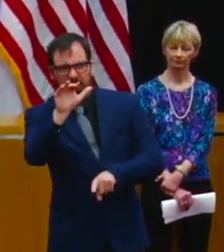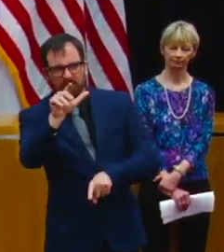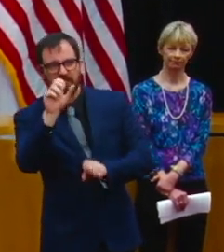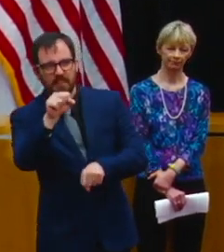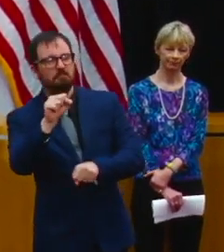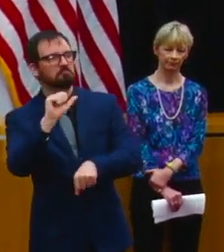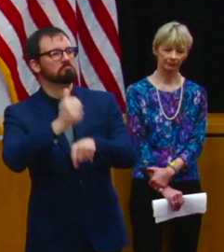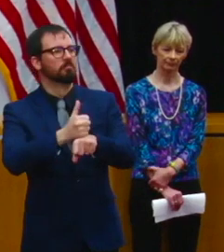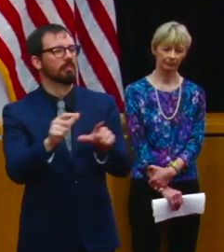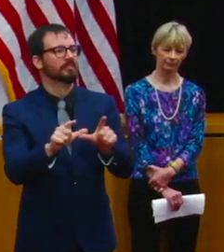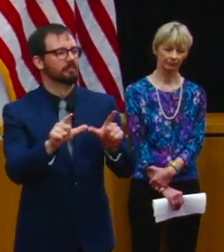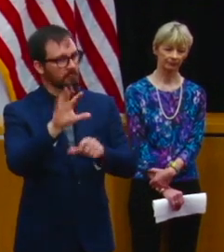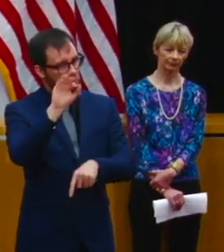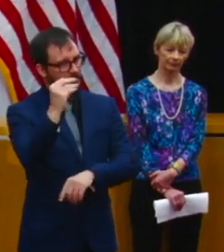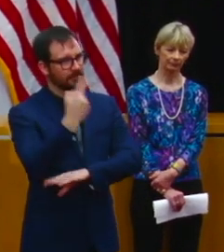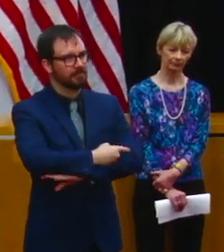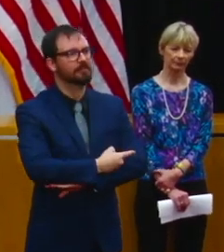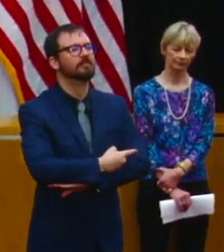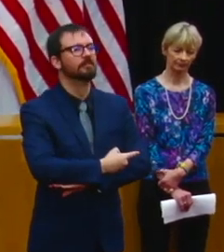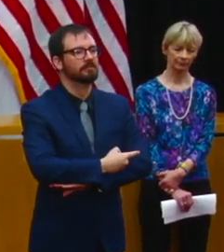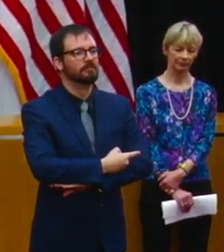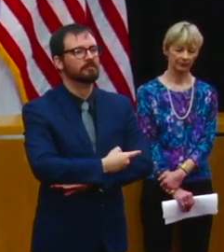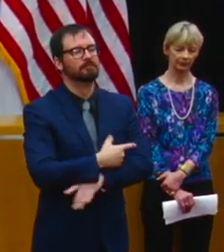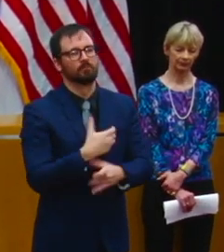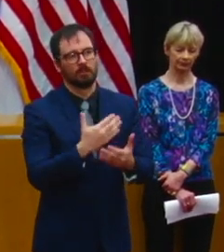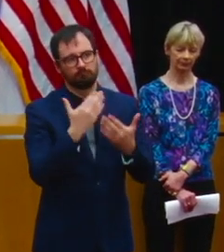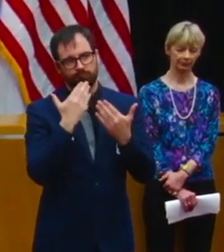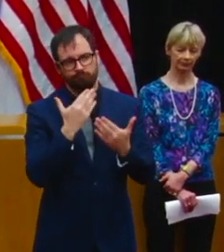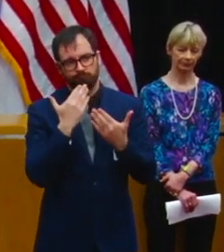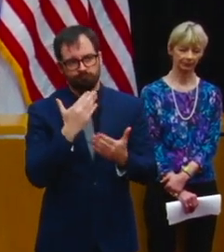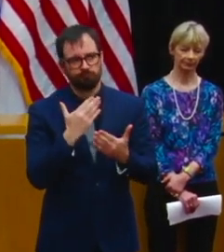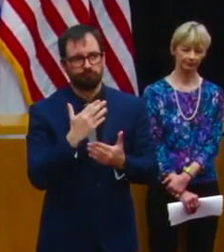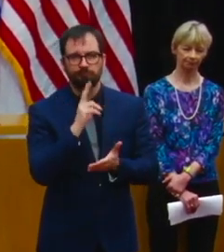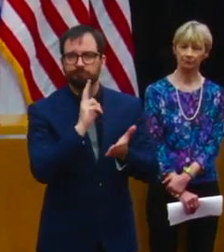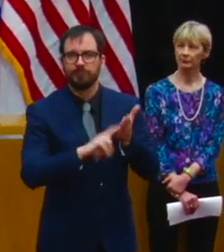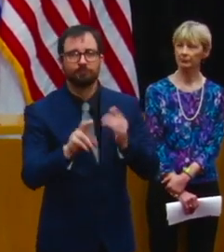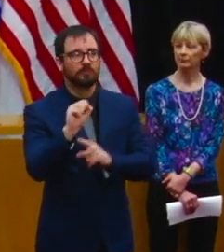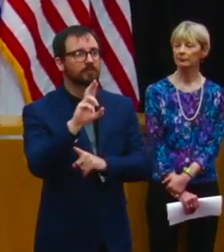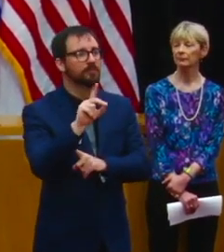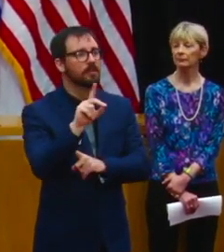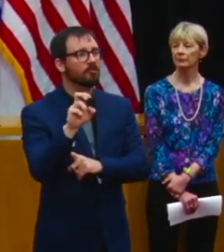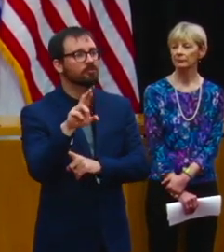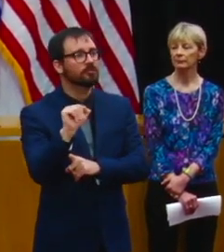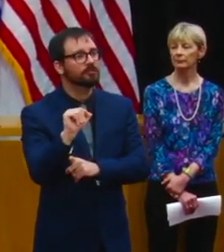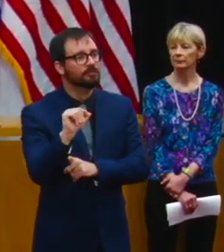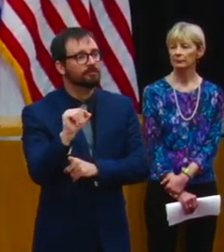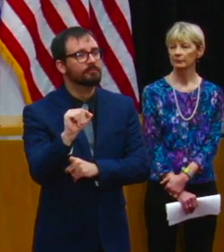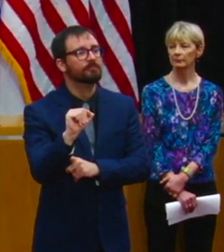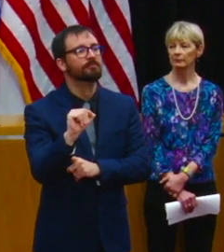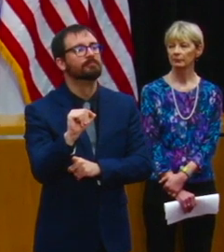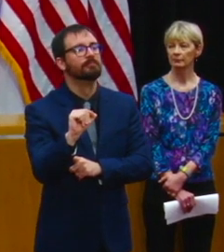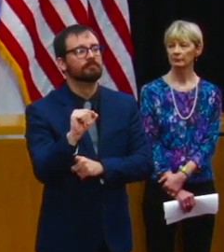And I want to thank Secretary Sutters and DPH Commissioner Monica Burrell for their work to get this up and running.